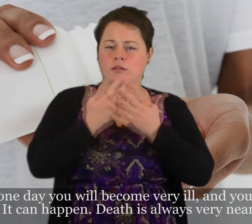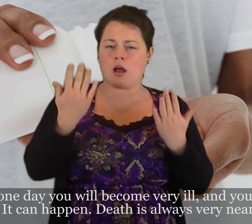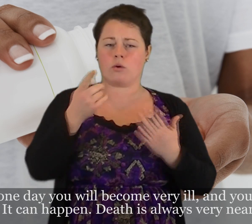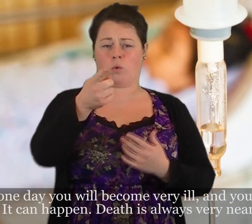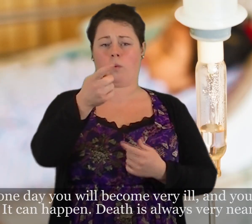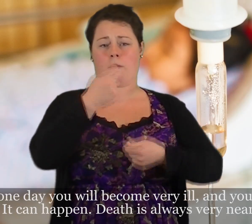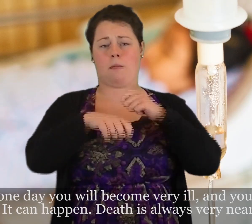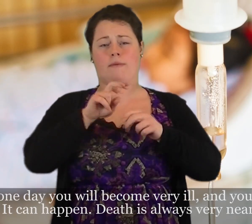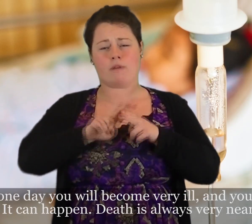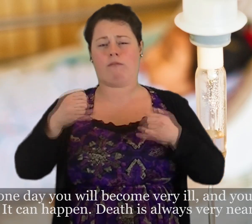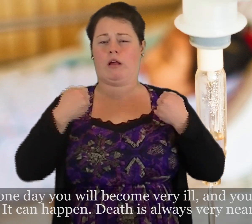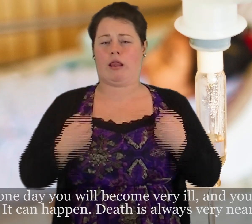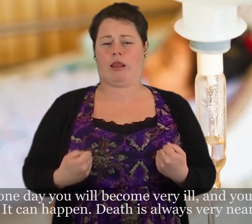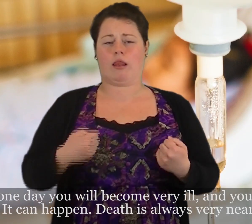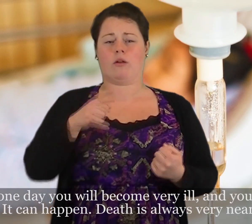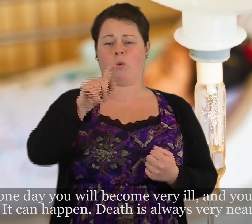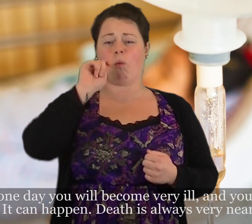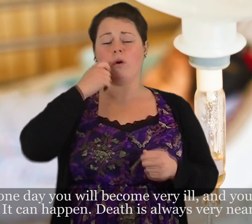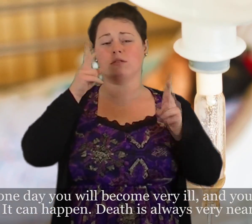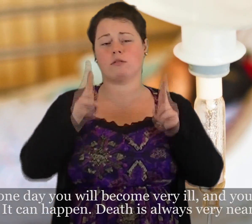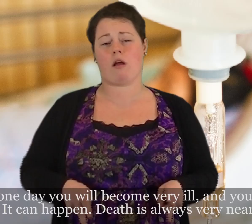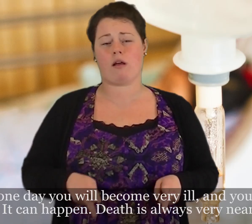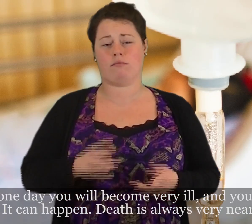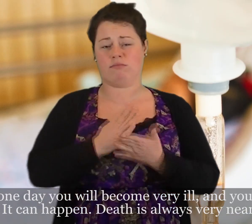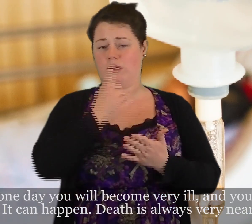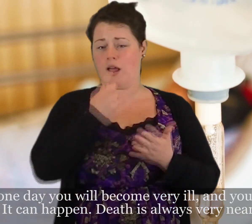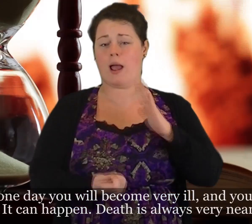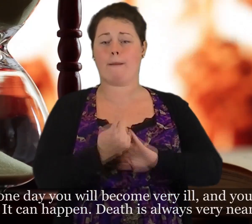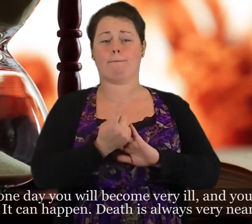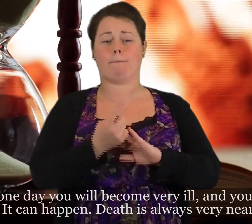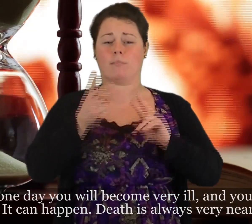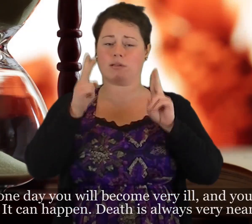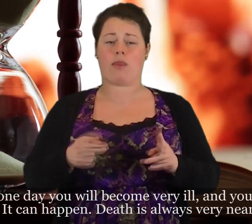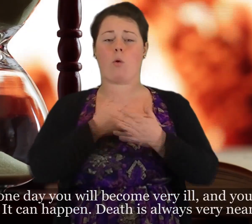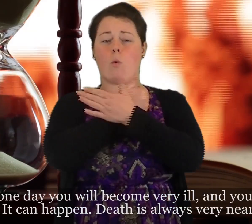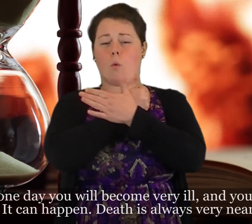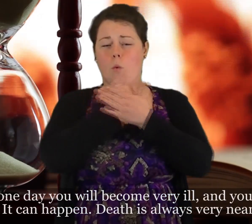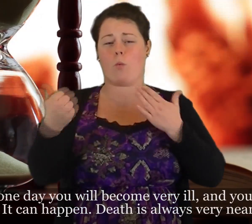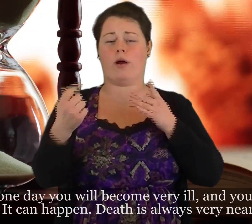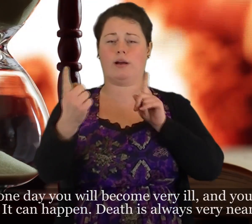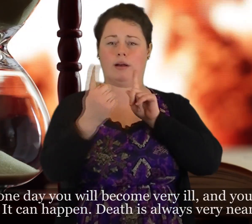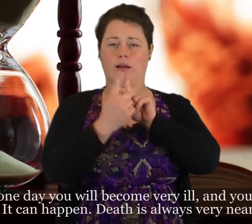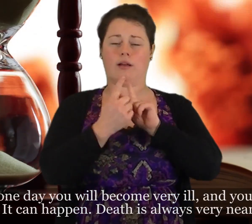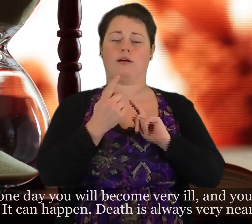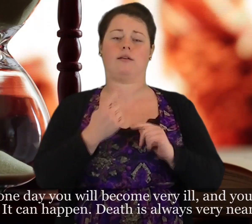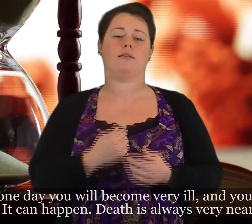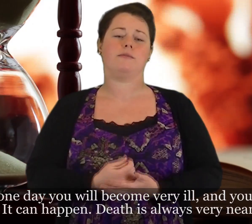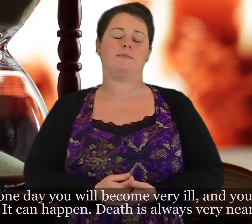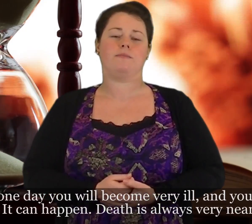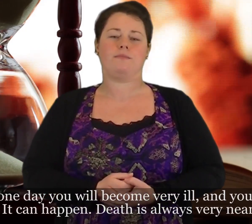ultimately may very well carry us to it. It's a constant process, death. Why, it's